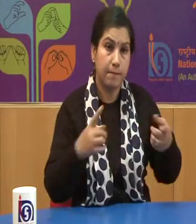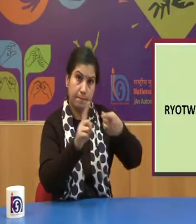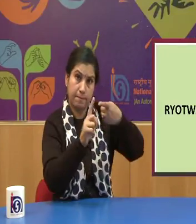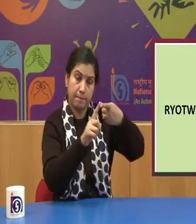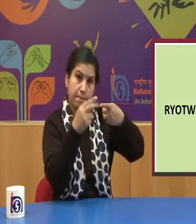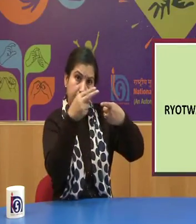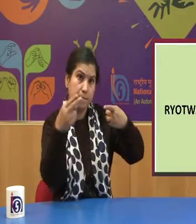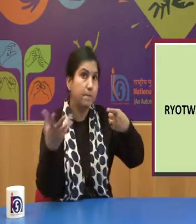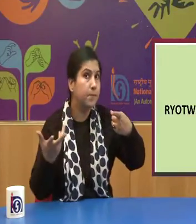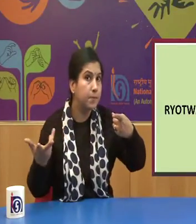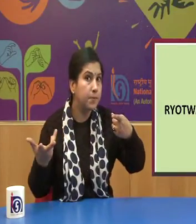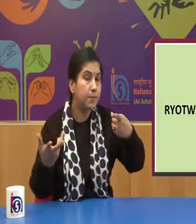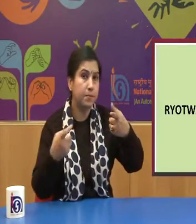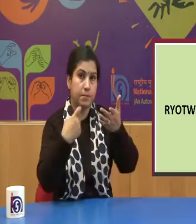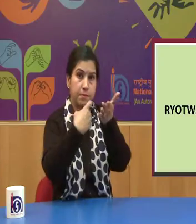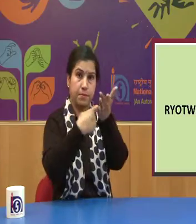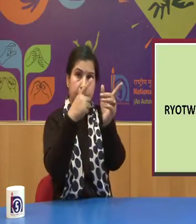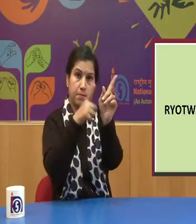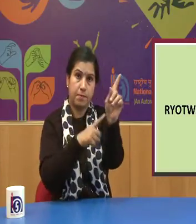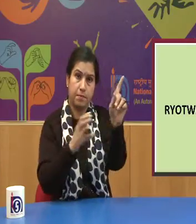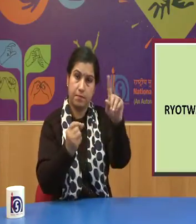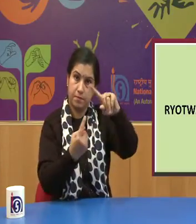The first name was Ryotwari.